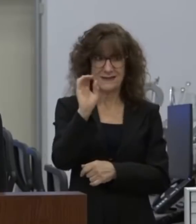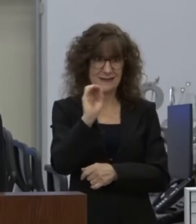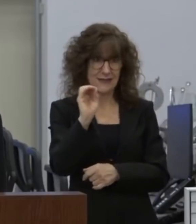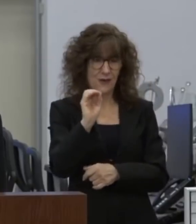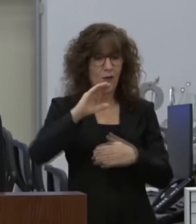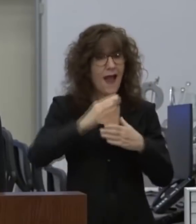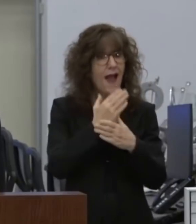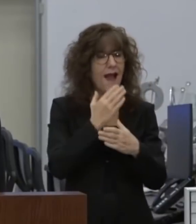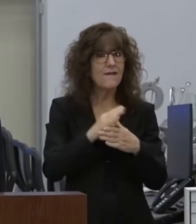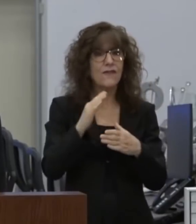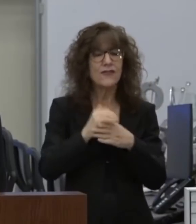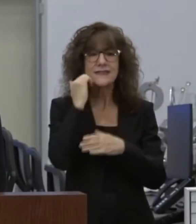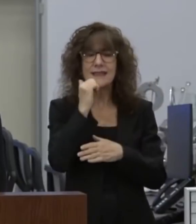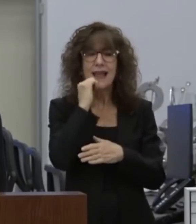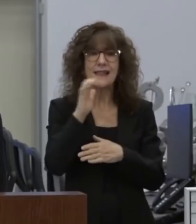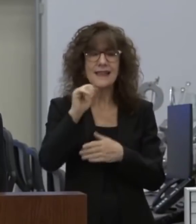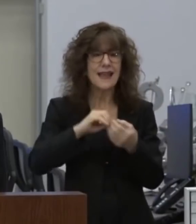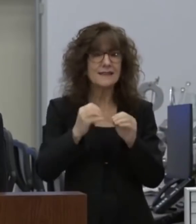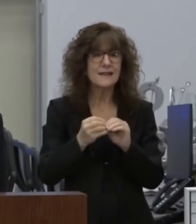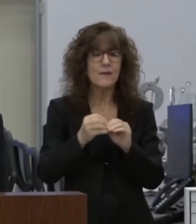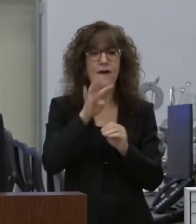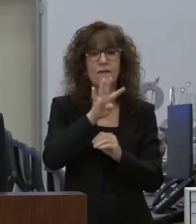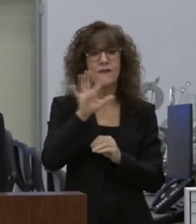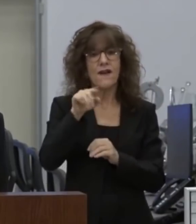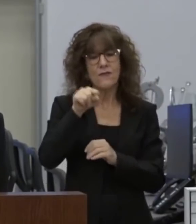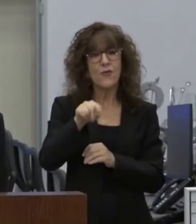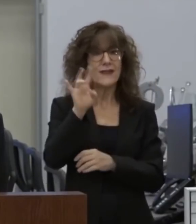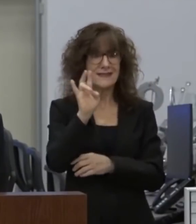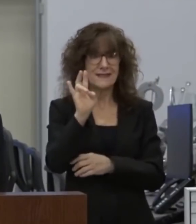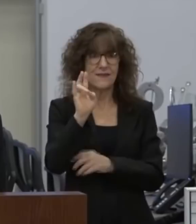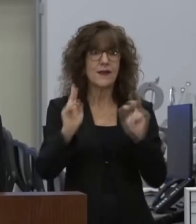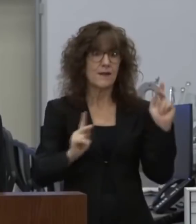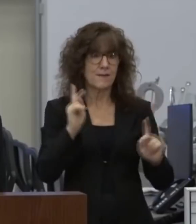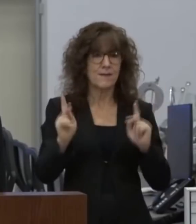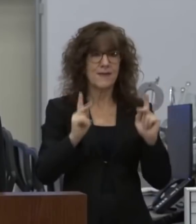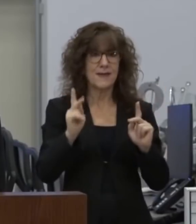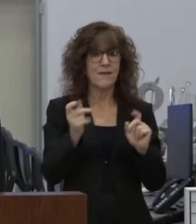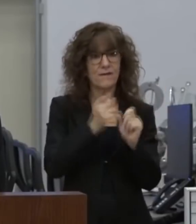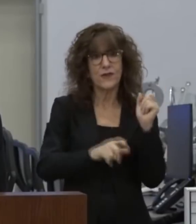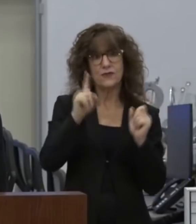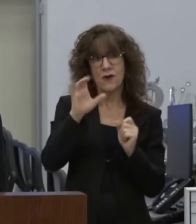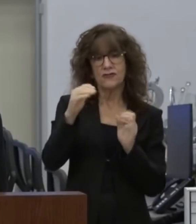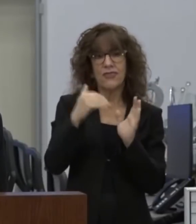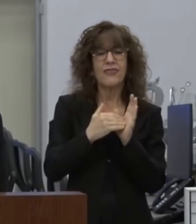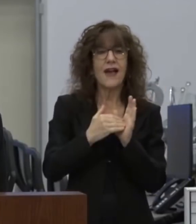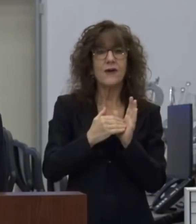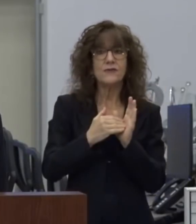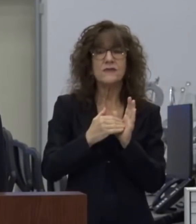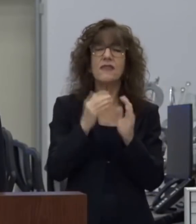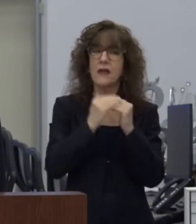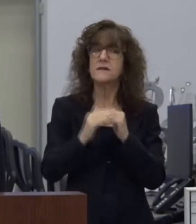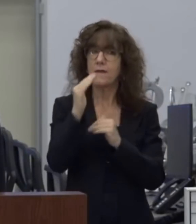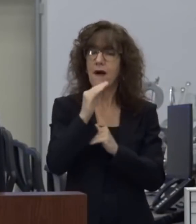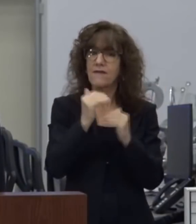our average daily case rate is at 45.7 people per 100,000, above the critical